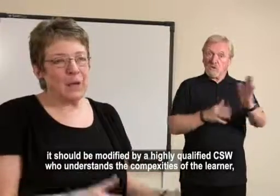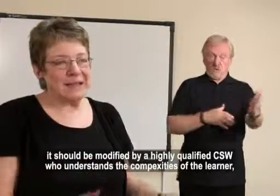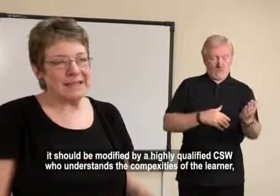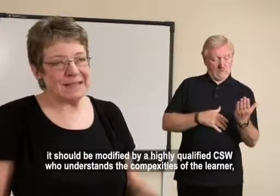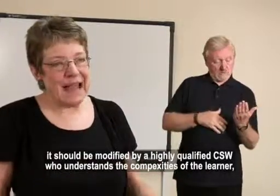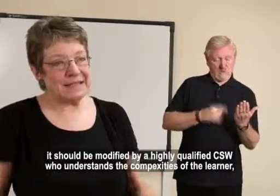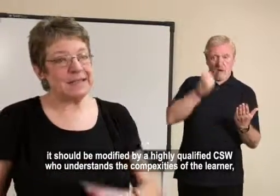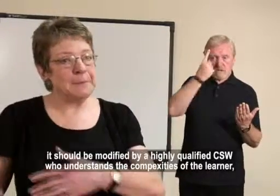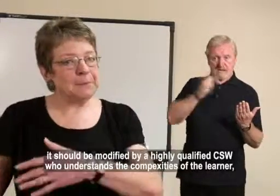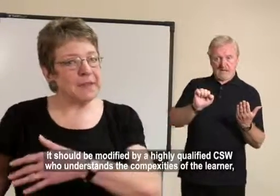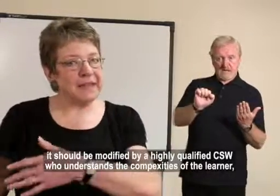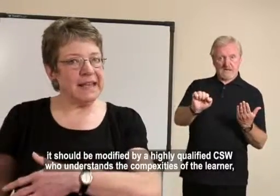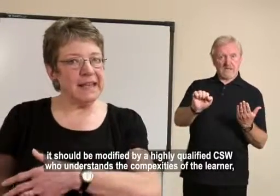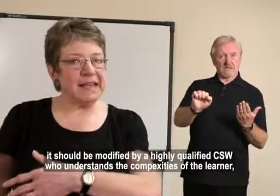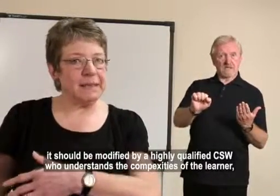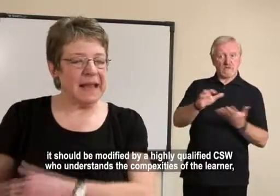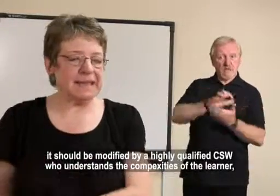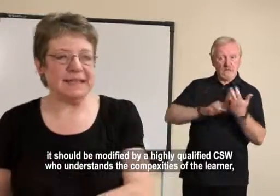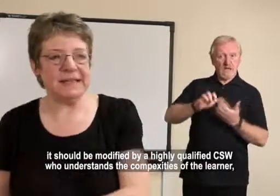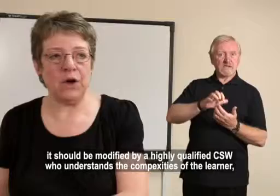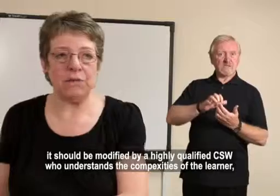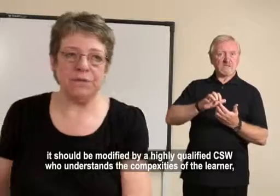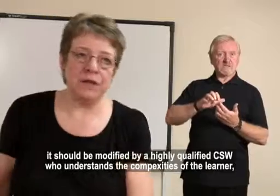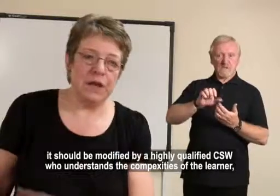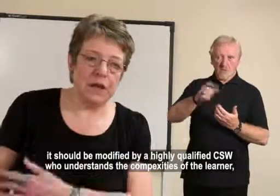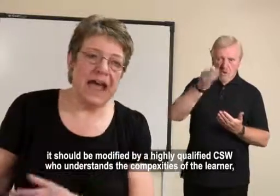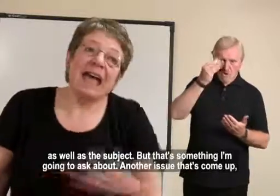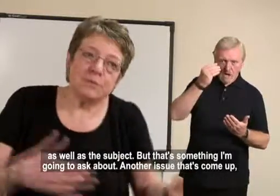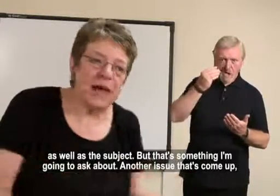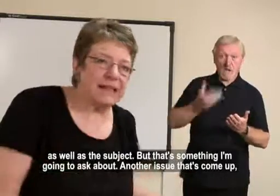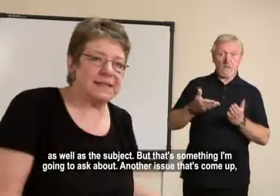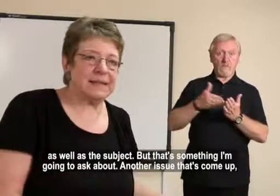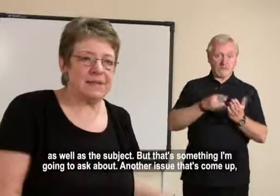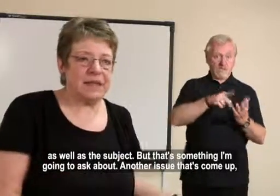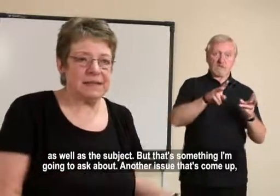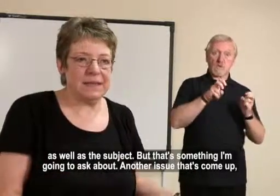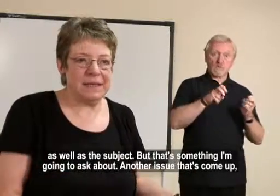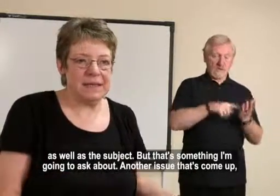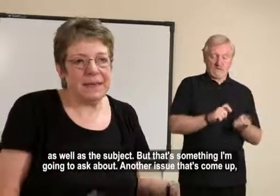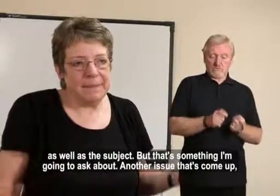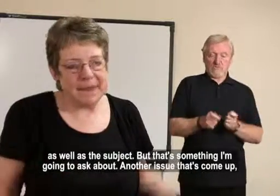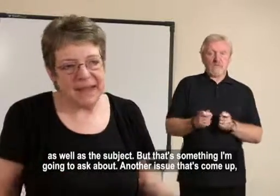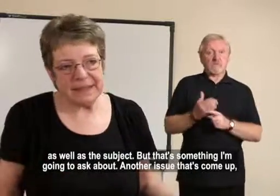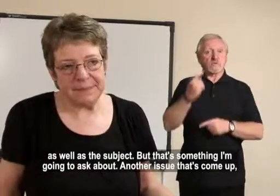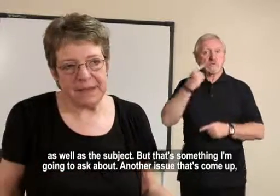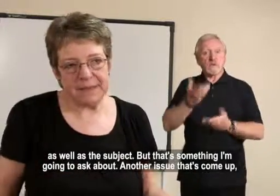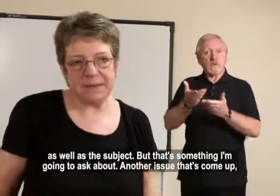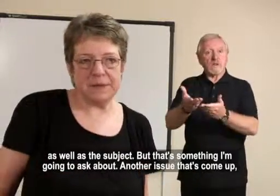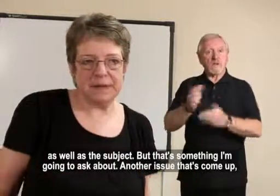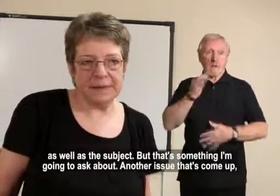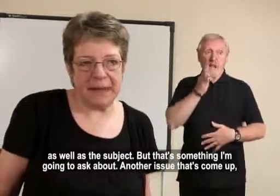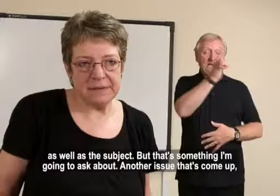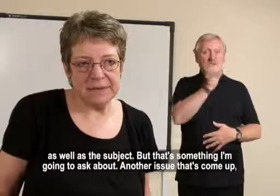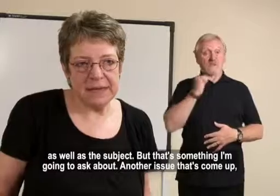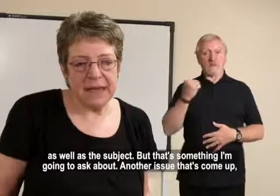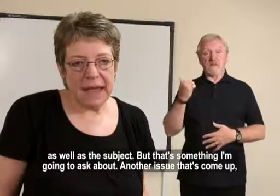CSW who understands the complexities of the learner as well as the subject. But that's something I'm going